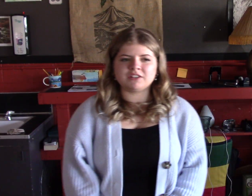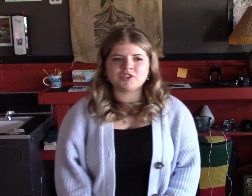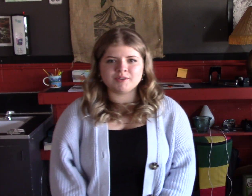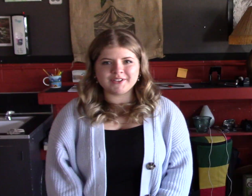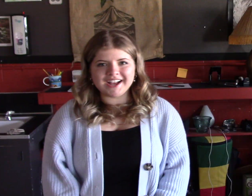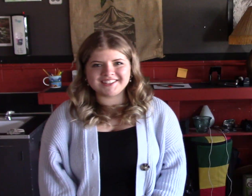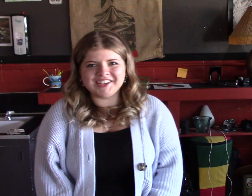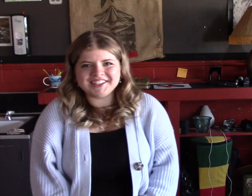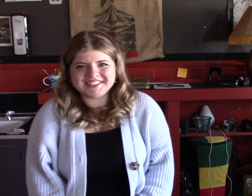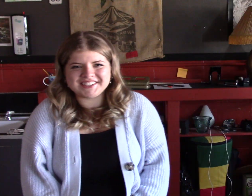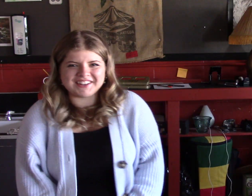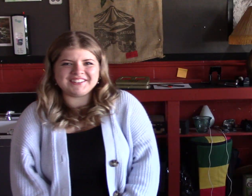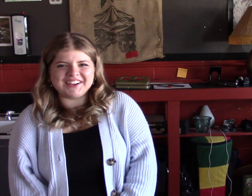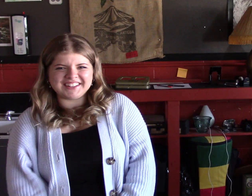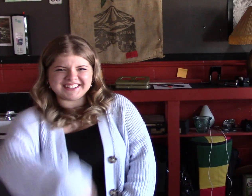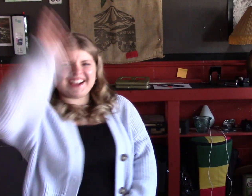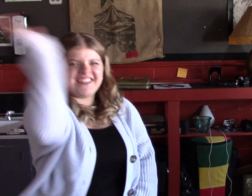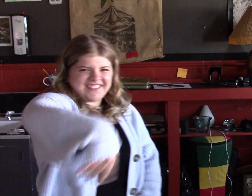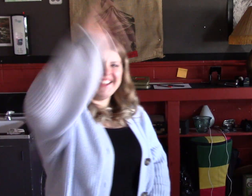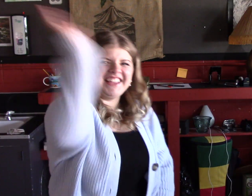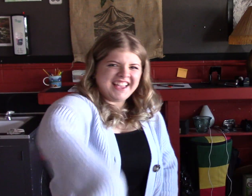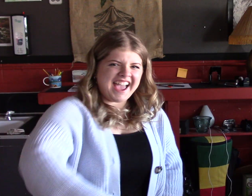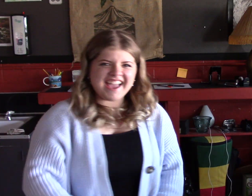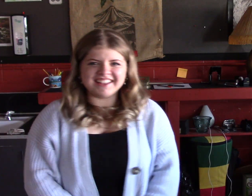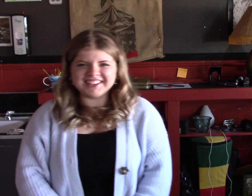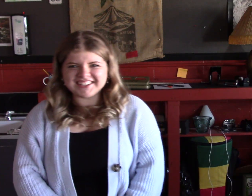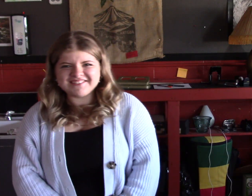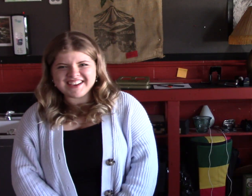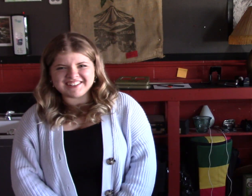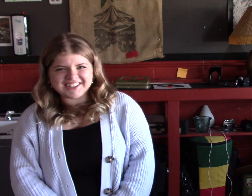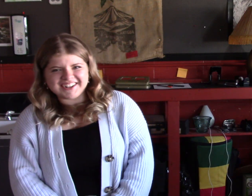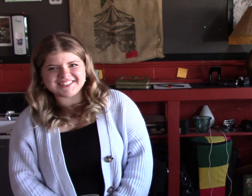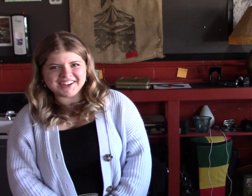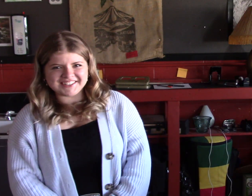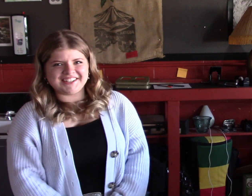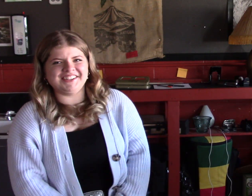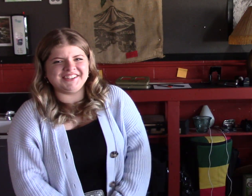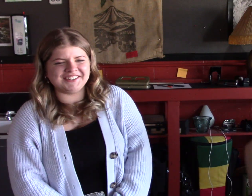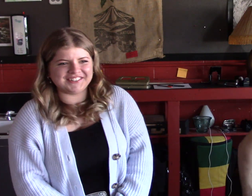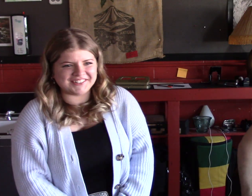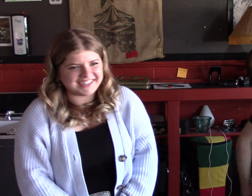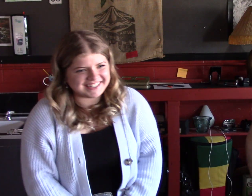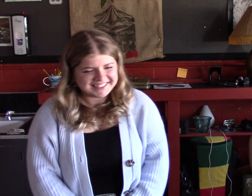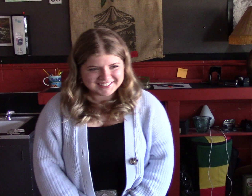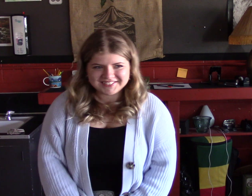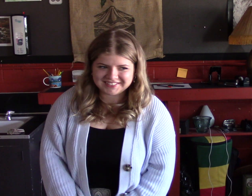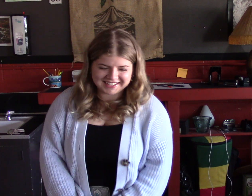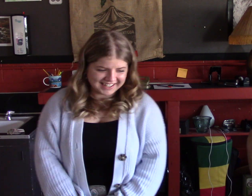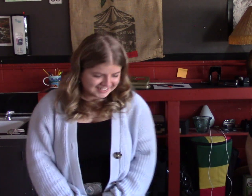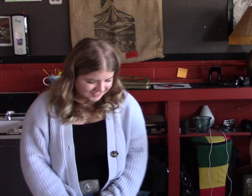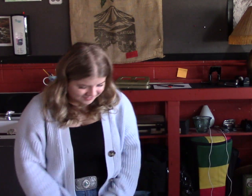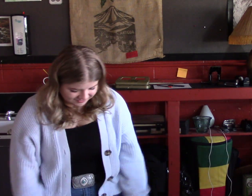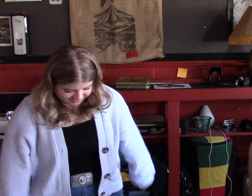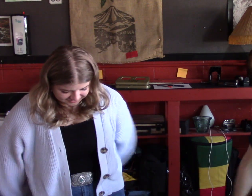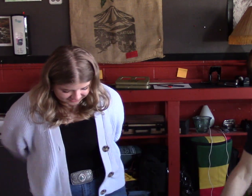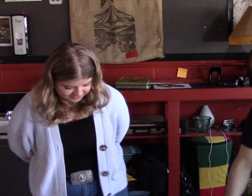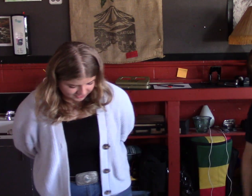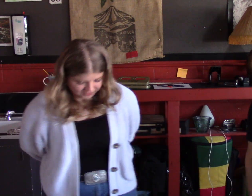mainstream classes. So a lot of the time, hey, look at me, I'm trying to talk to you. Interestingly enough, no, you're good Okay.